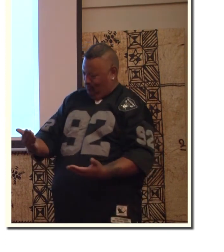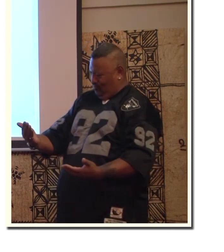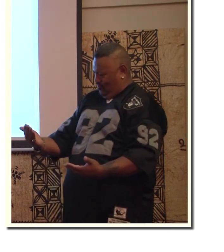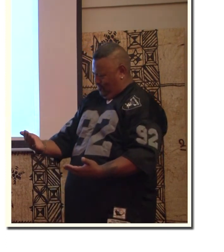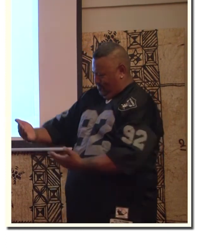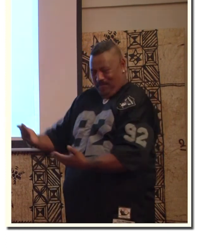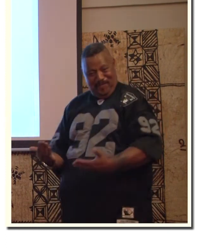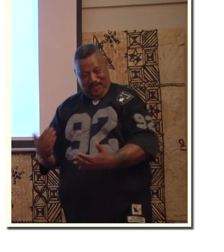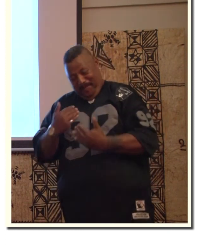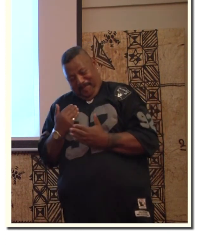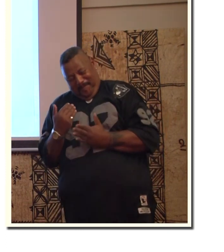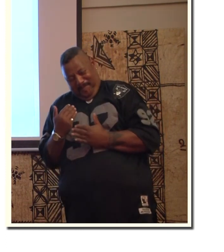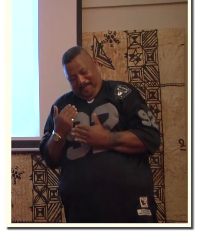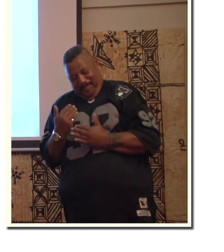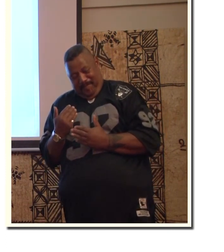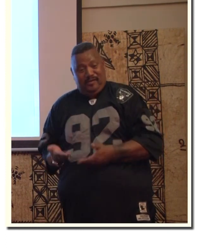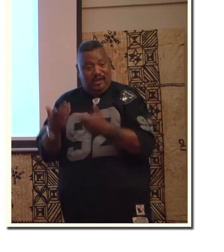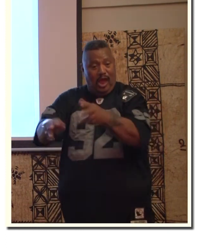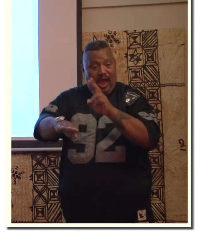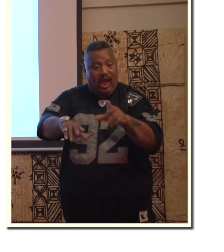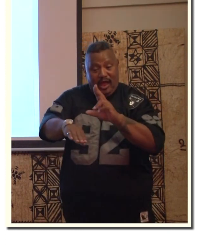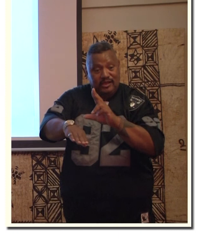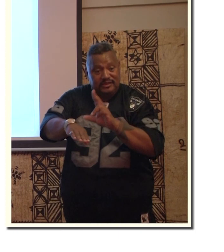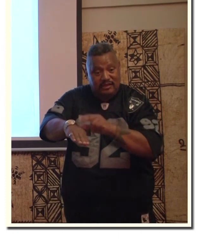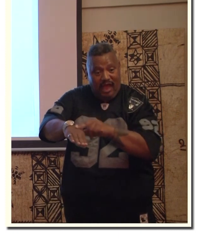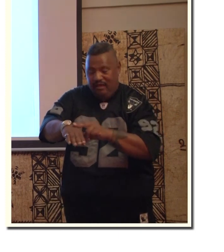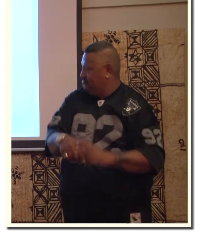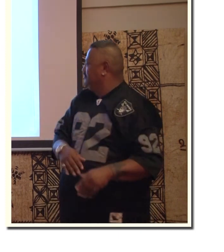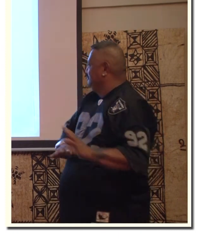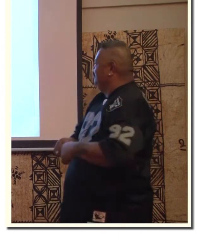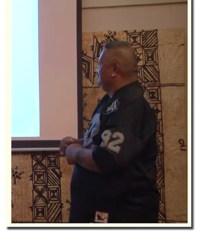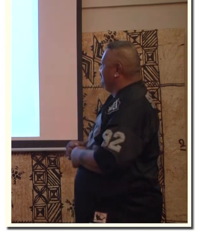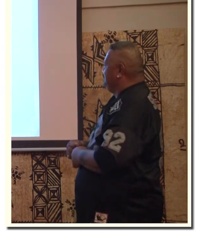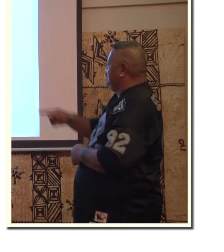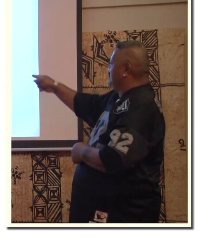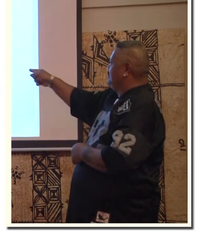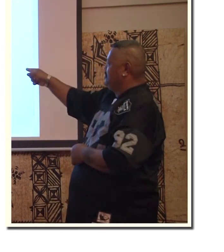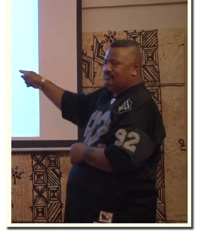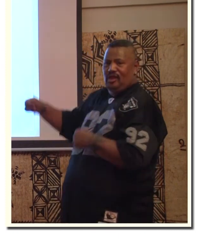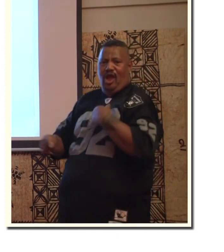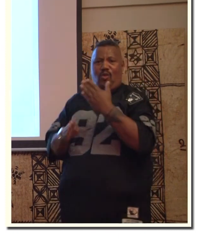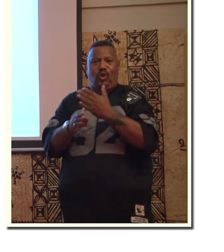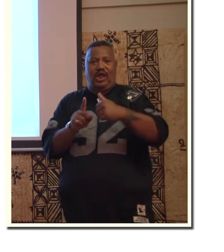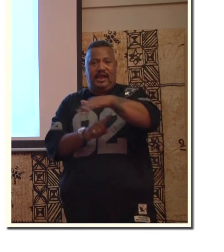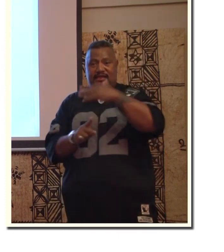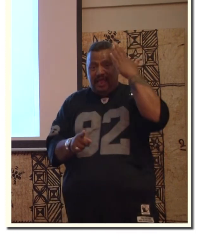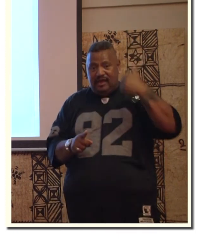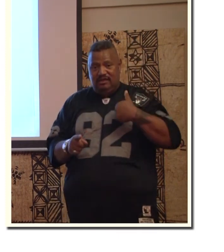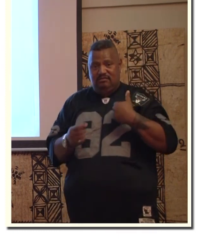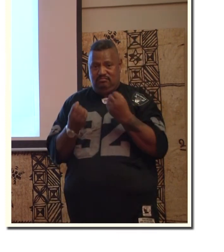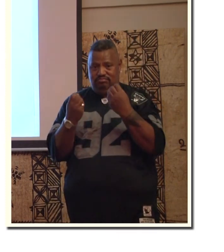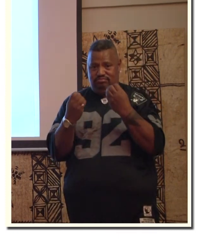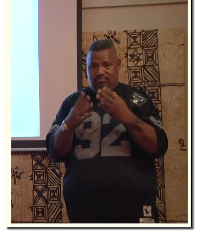I was Māori, that was obvious, and I was a baby. And then later on, I'm on to the next slide